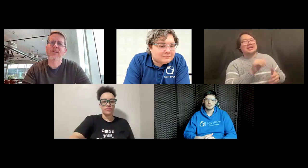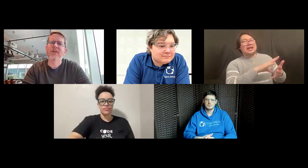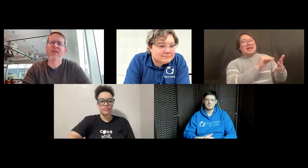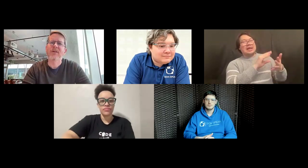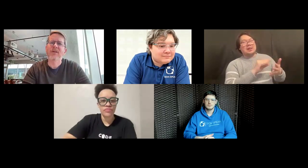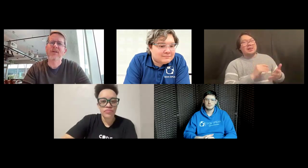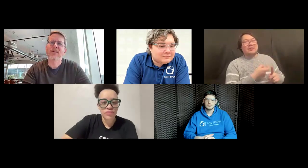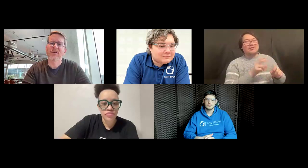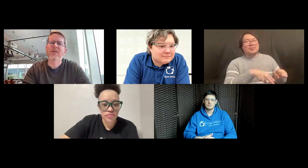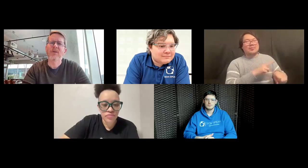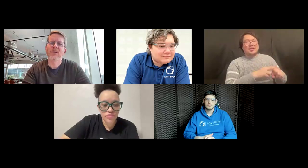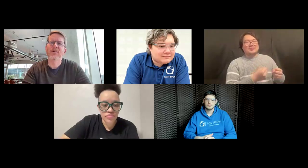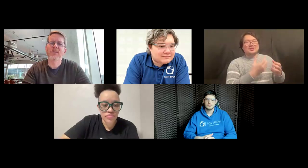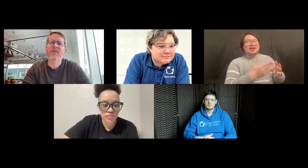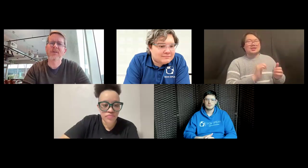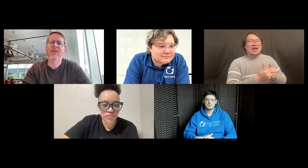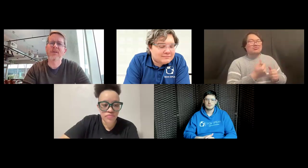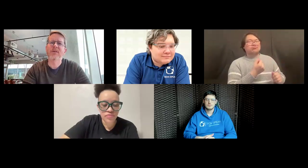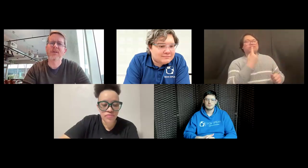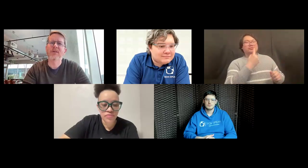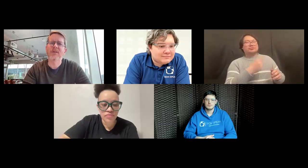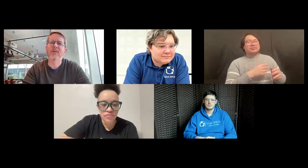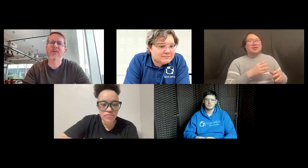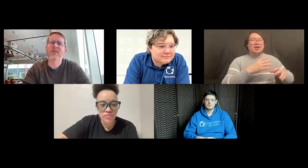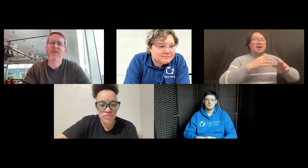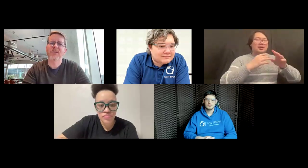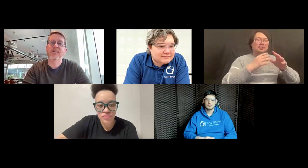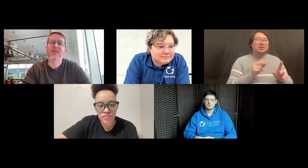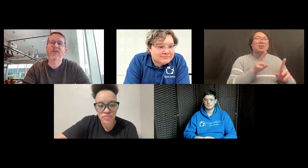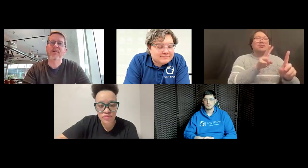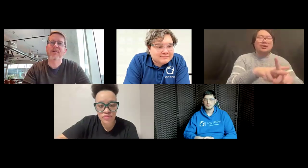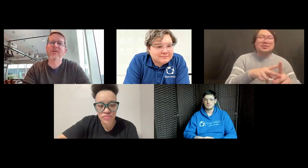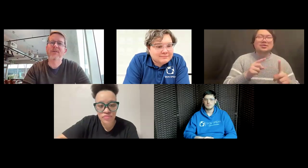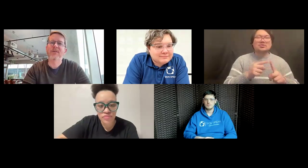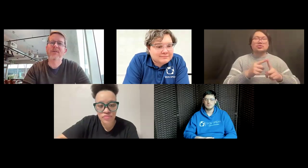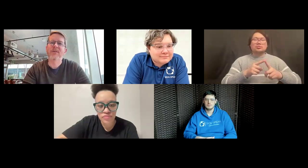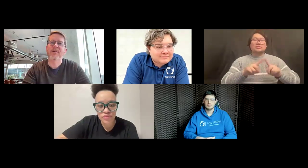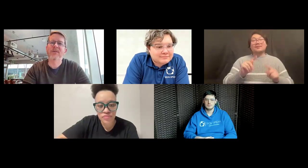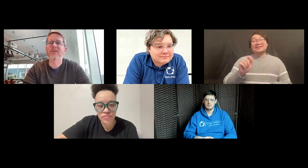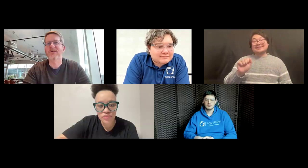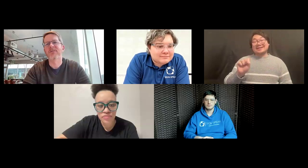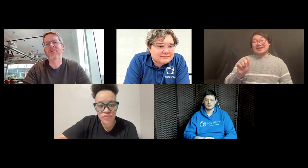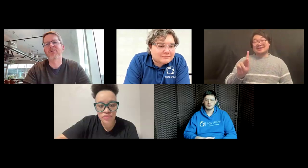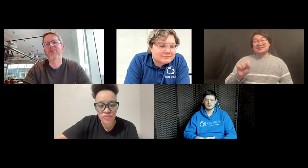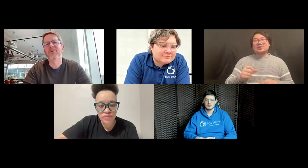level? And again, learning from data as we gather it to better understand and utilize that and apply it